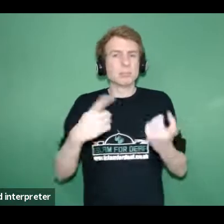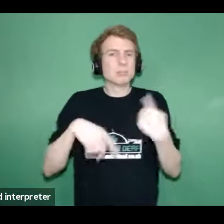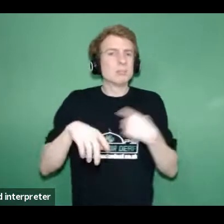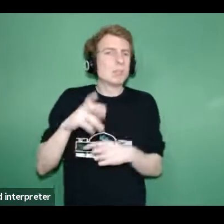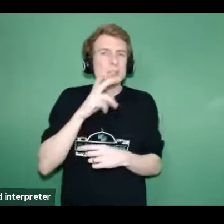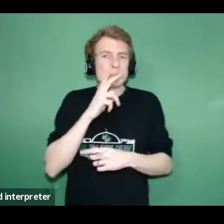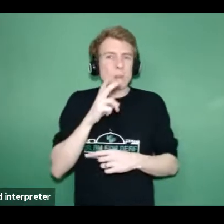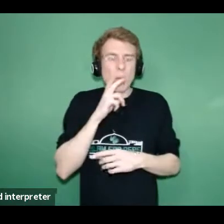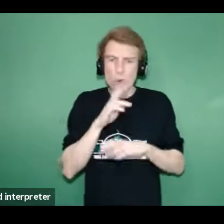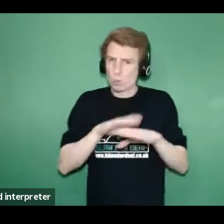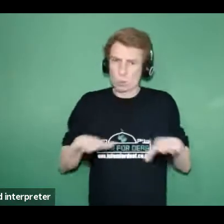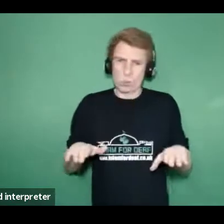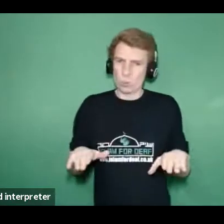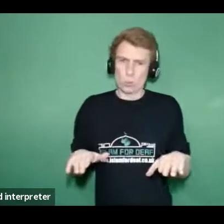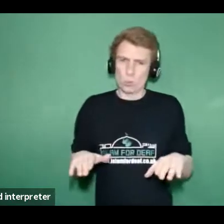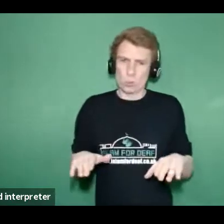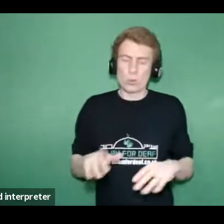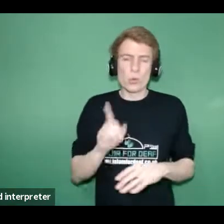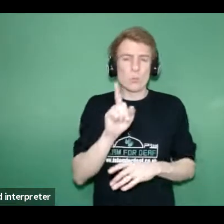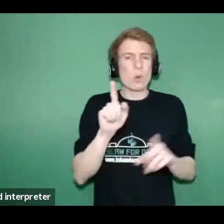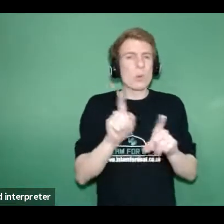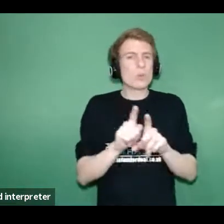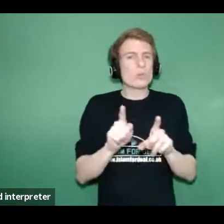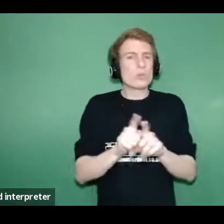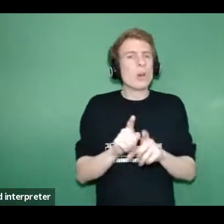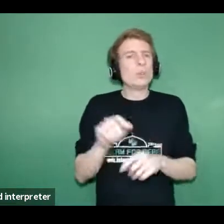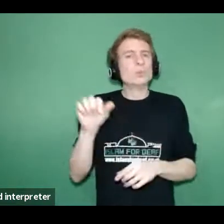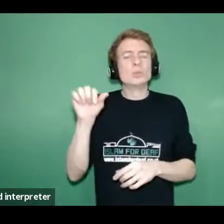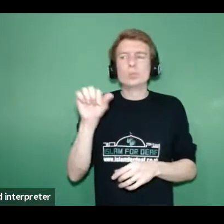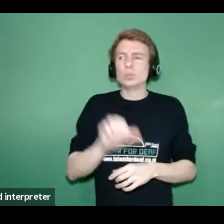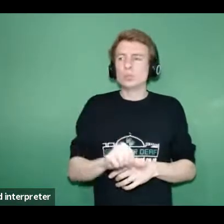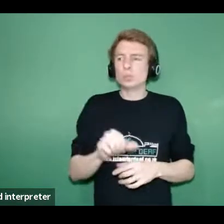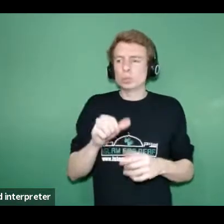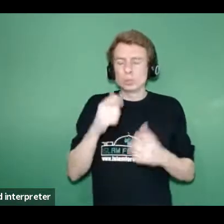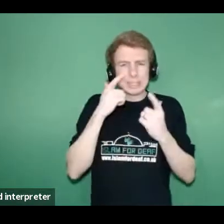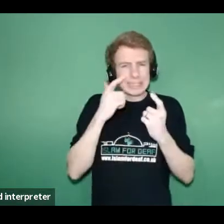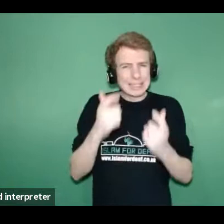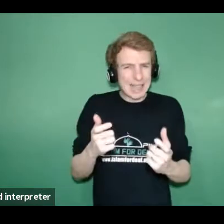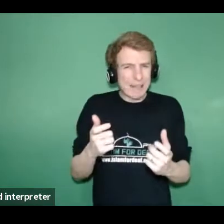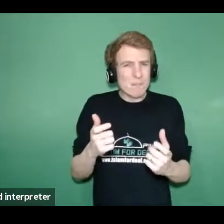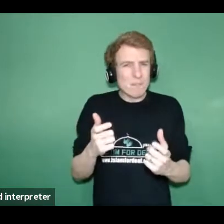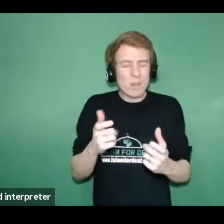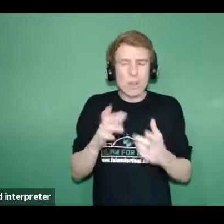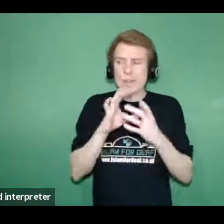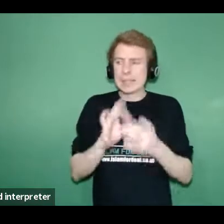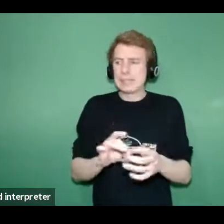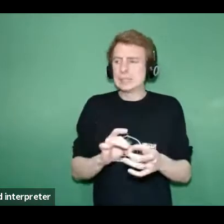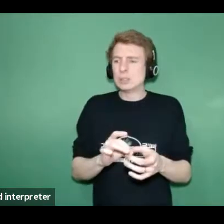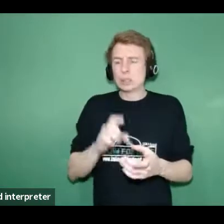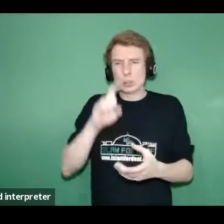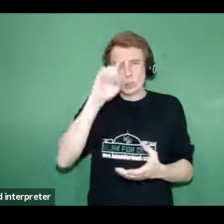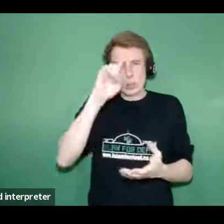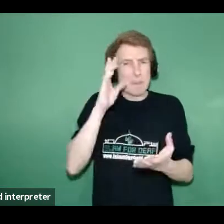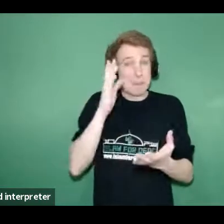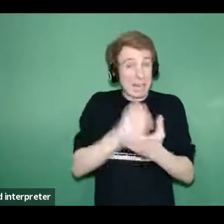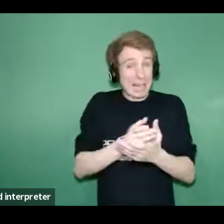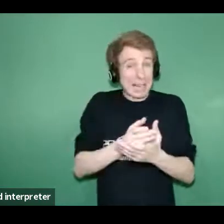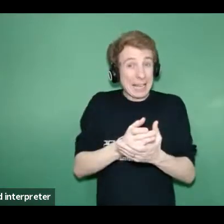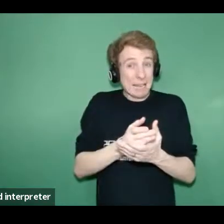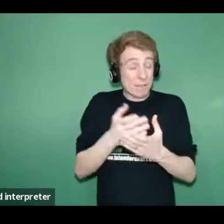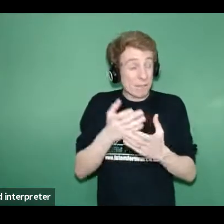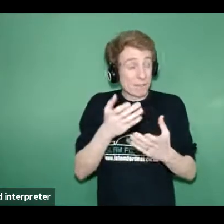to be done, we should be even more wary of deviant beliefs and that which corrupts the